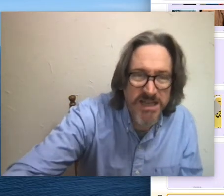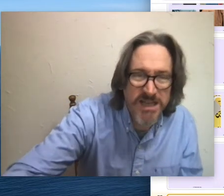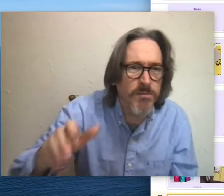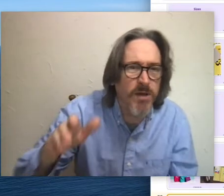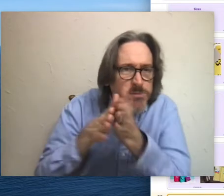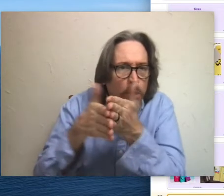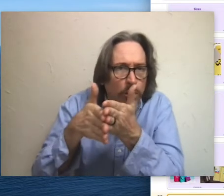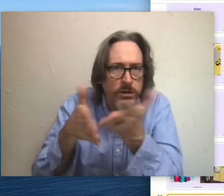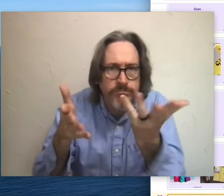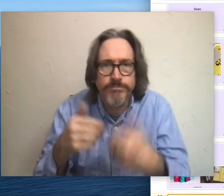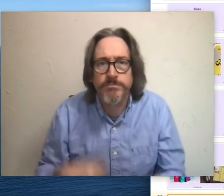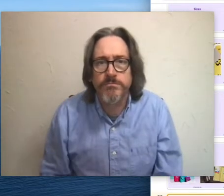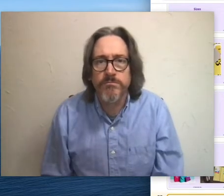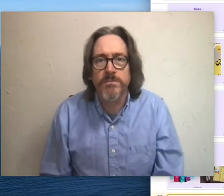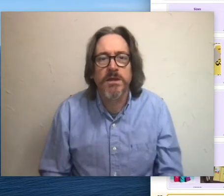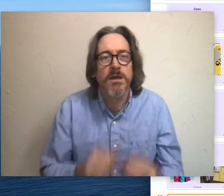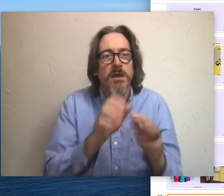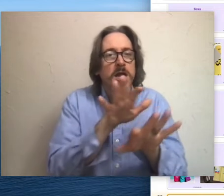It's like a small book.